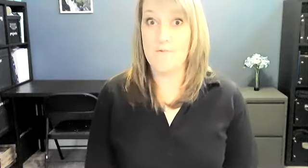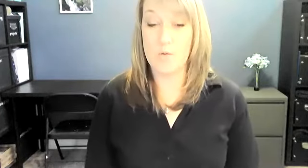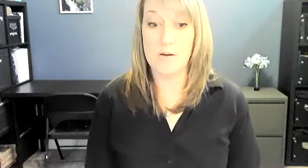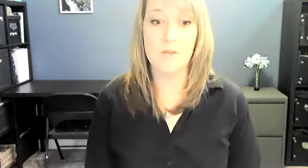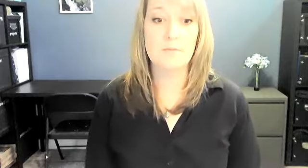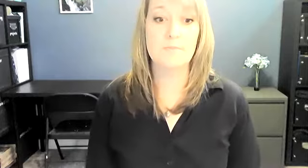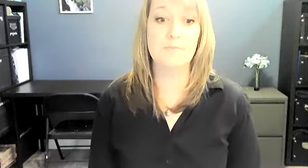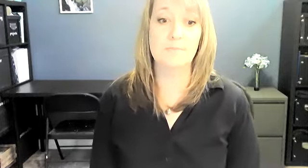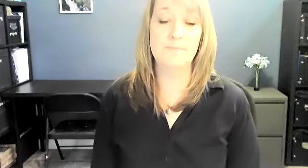phone number?